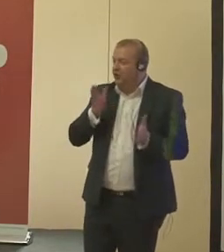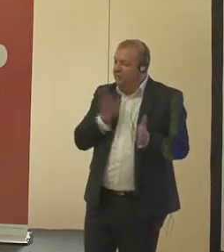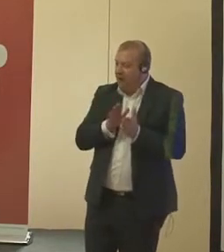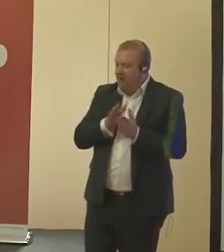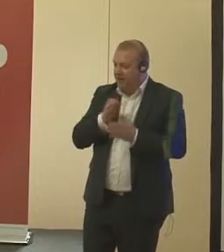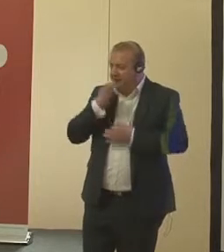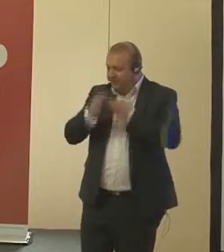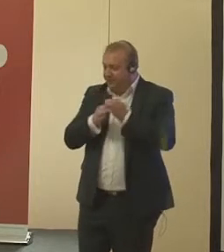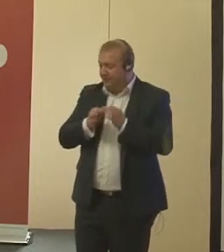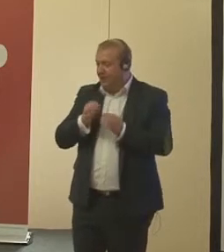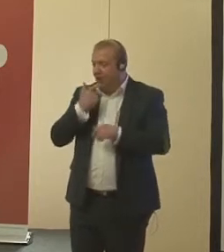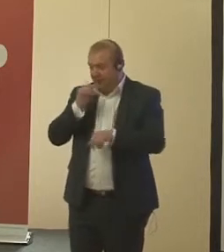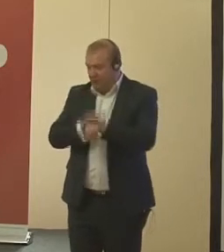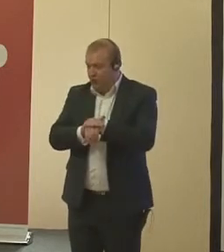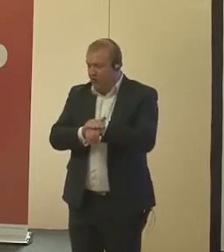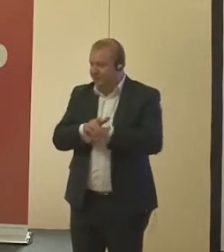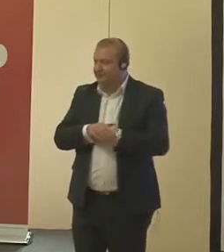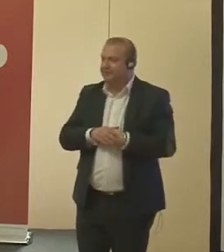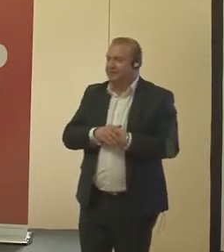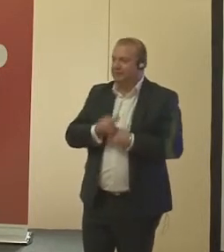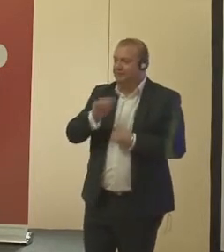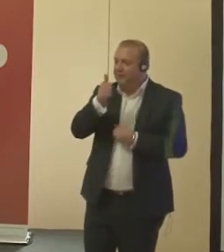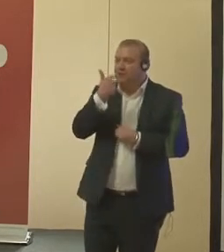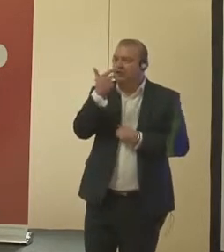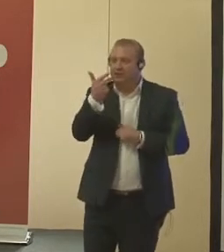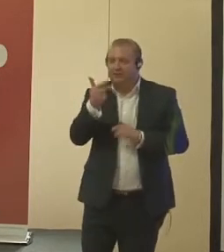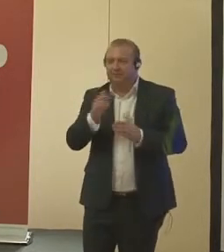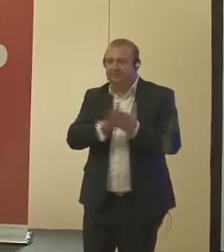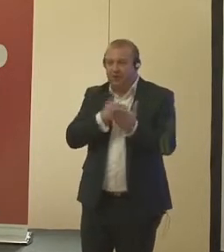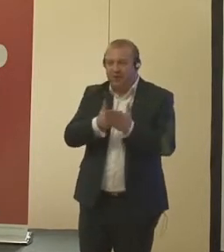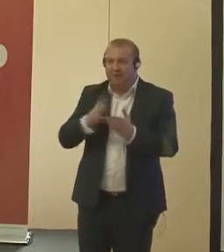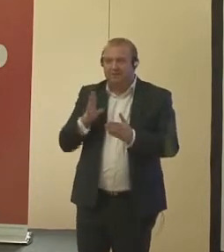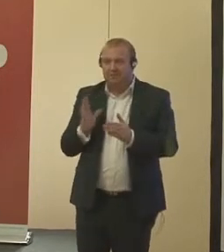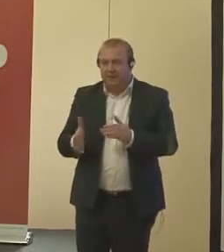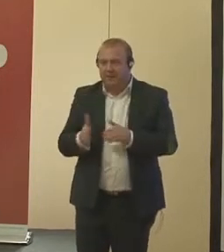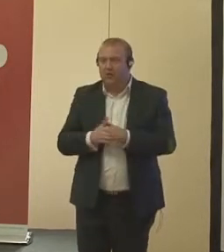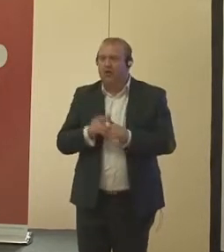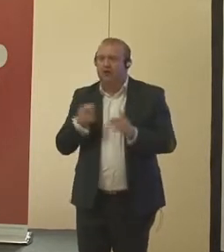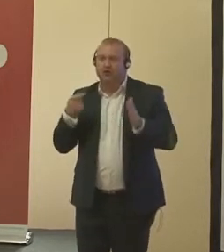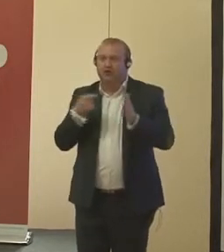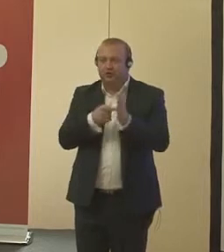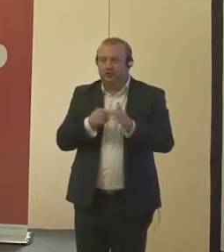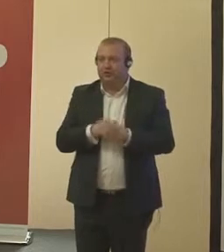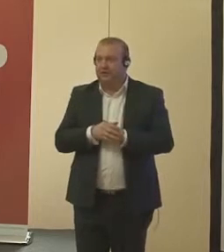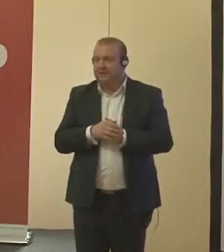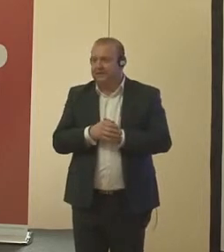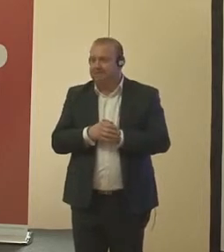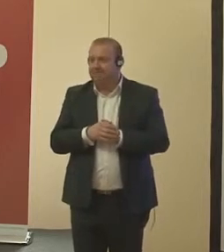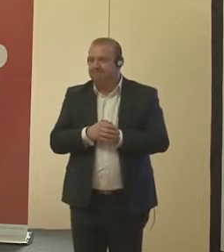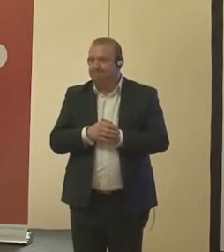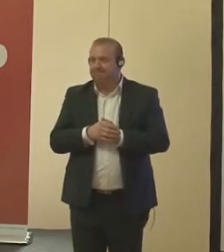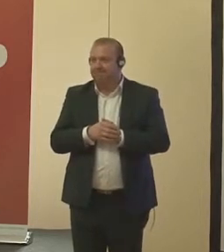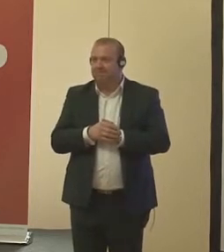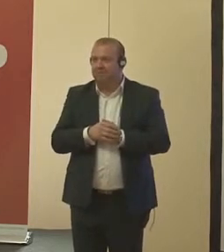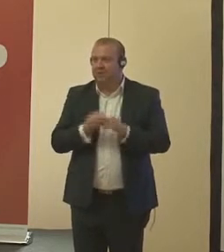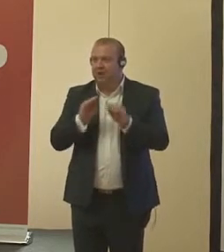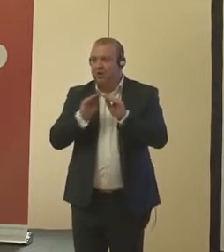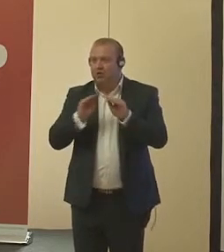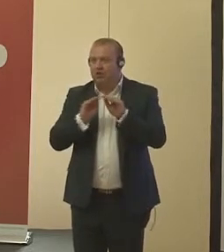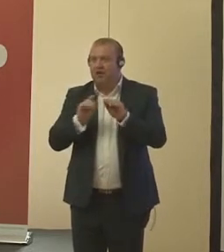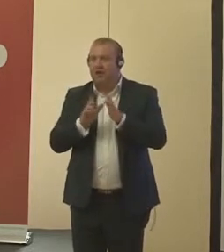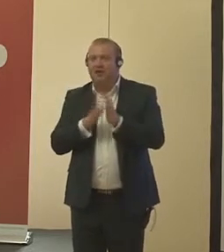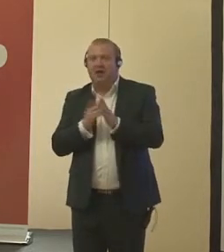to look at distance learning as a support for inclusion. And in fact, in these three examples, in each